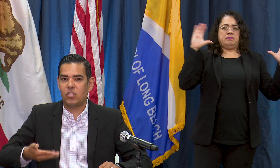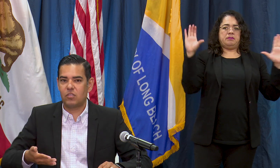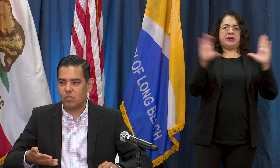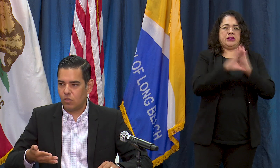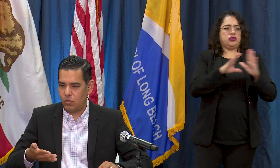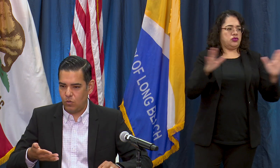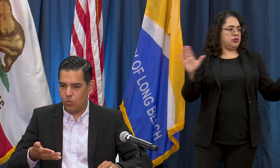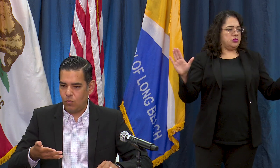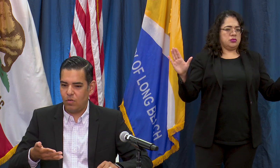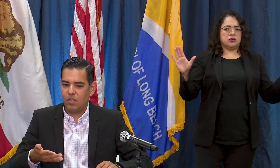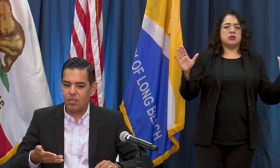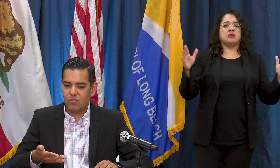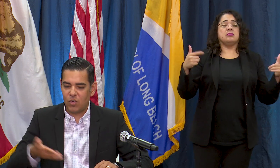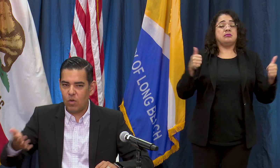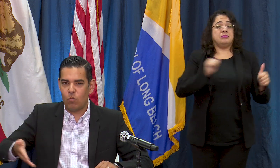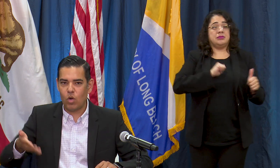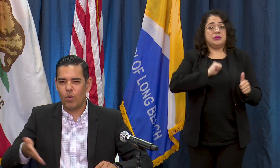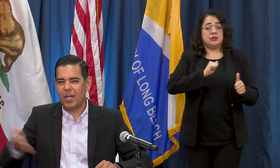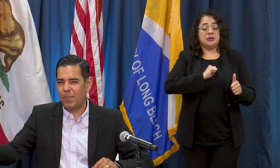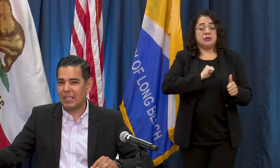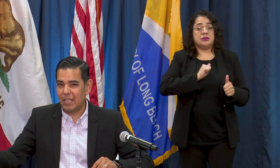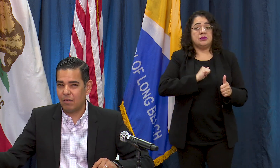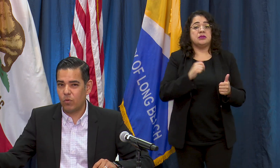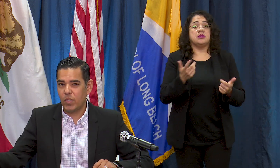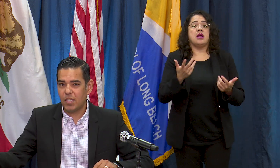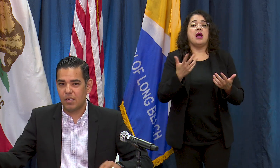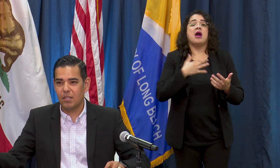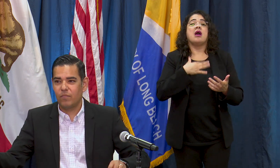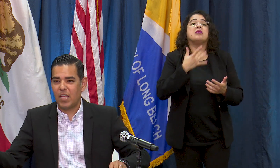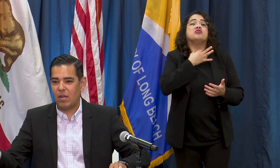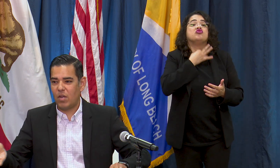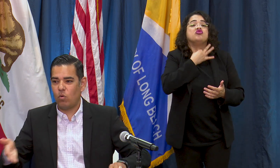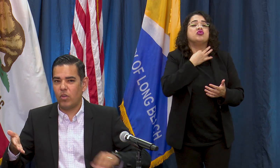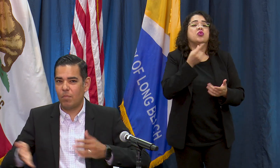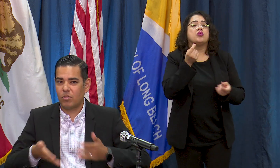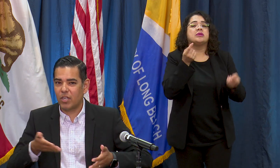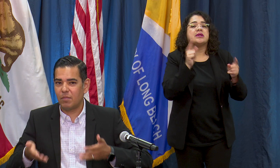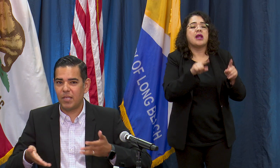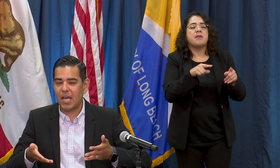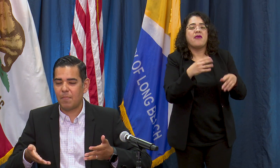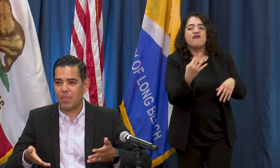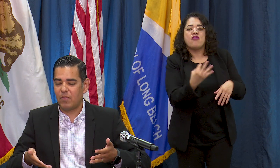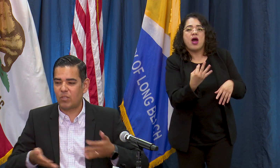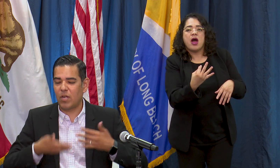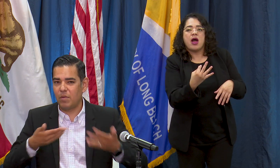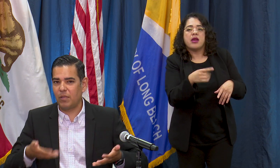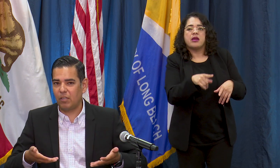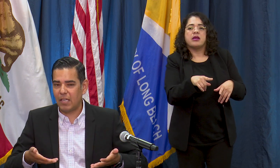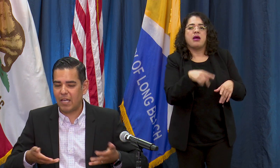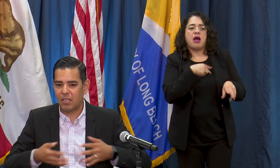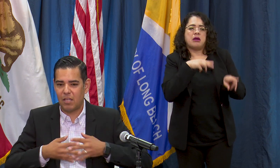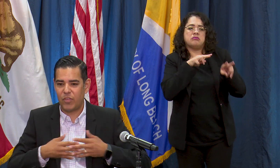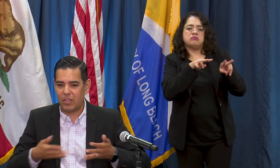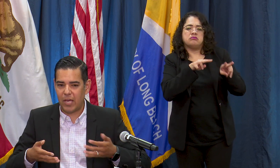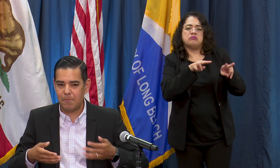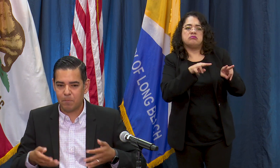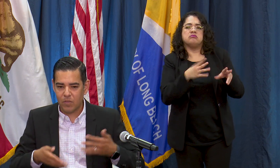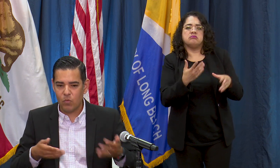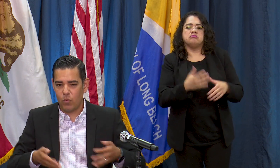of anxious to see where we're going to be at the end of the week and where the numbers are going to be at. And that's what I'm going to be looking at, because I think